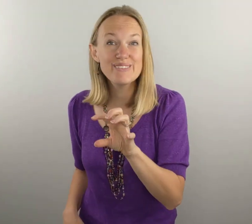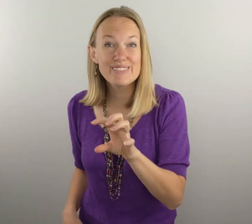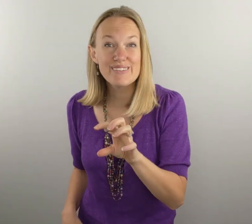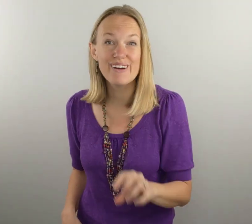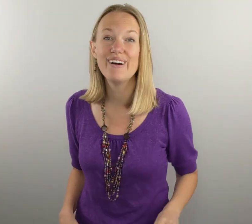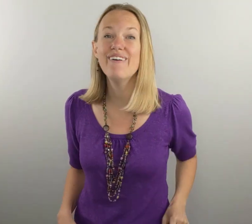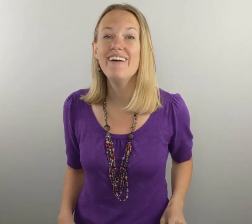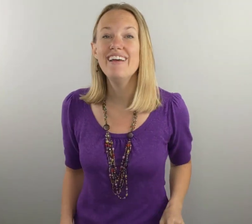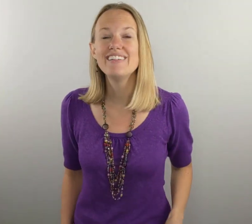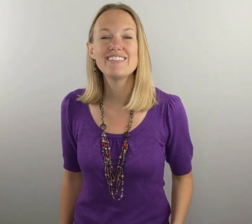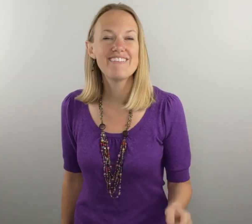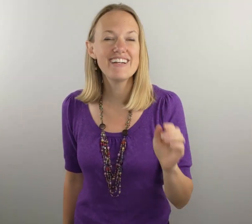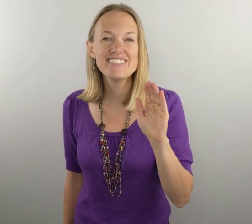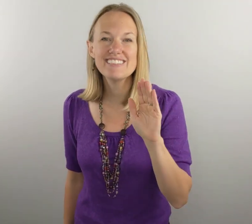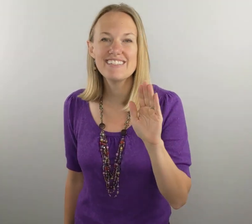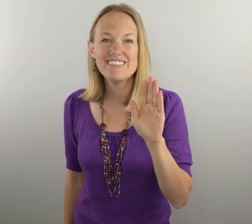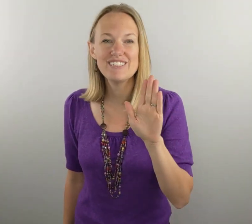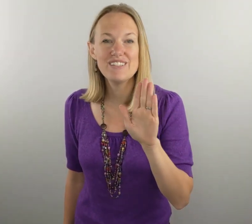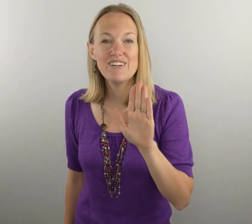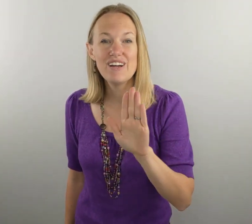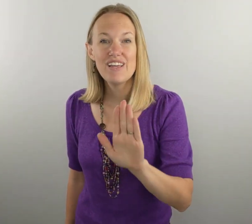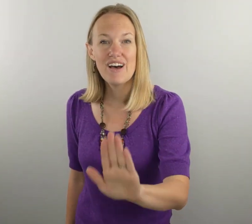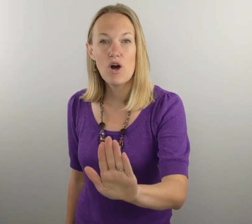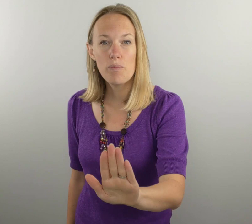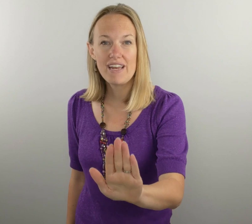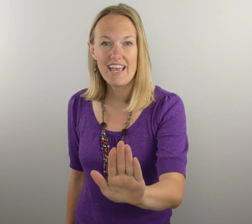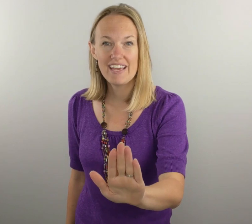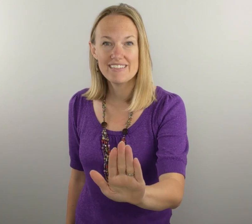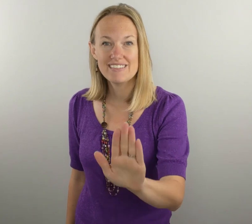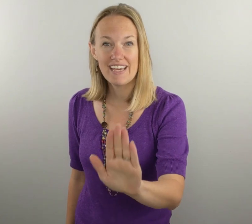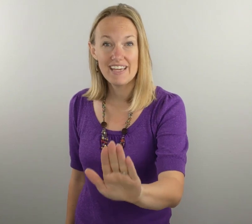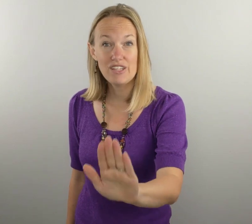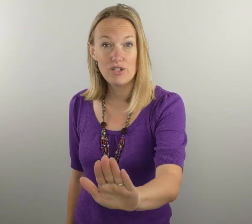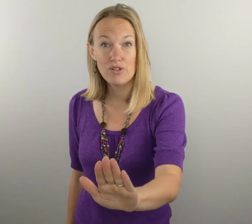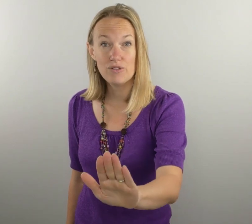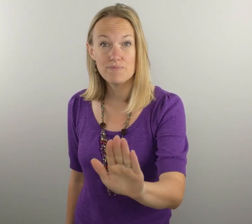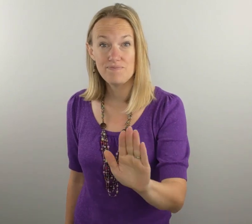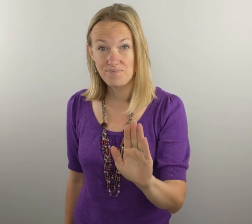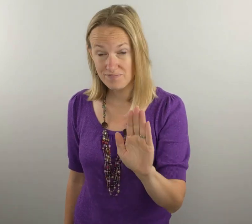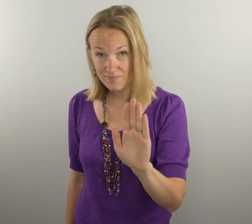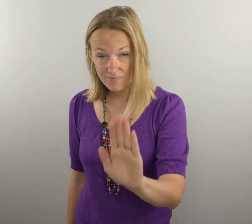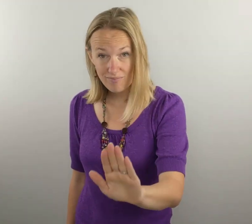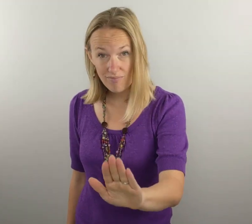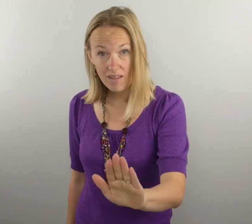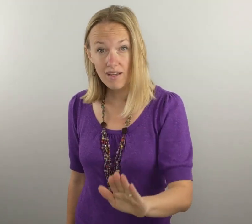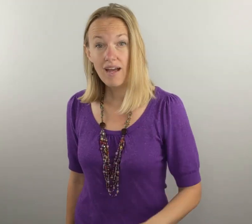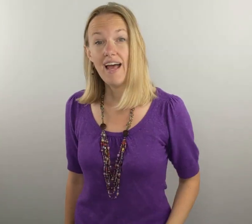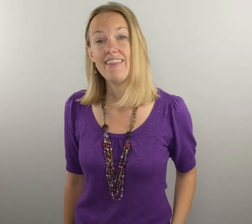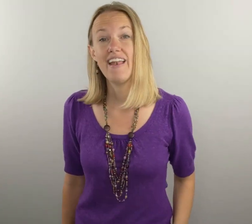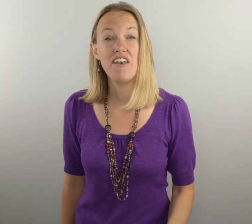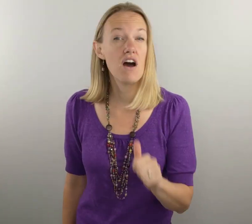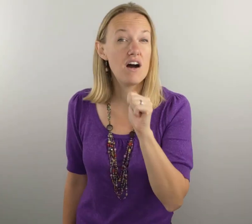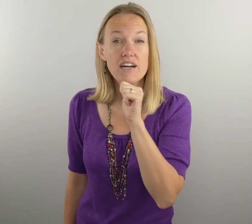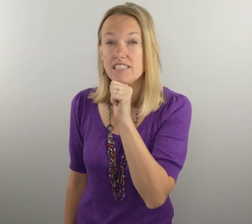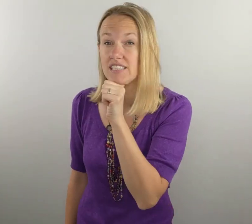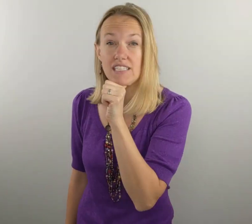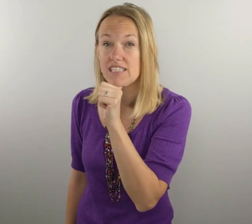in a row. So we are just going to do open hand. Okay? You. And then not is